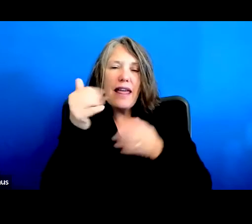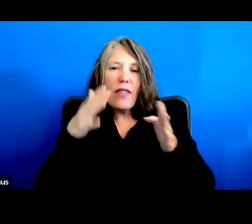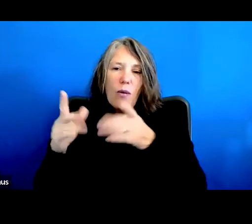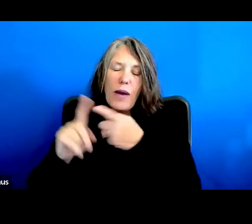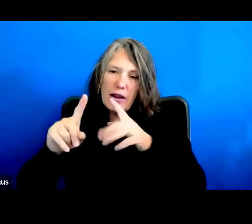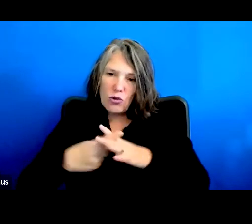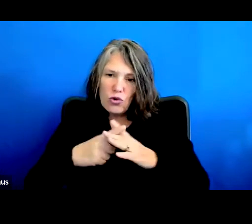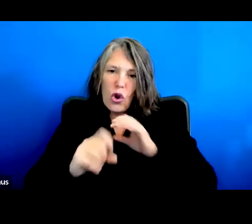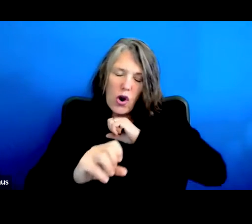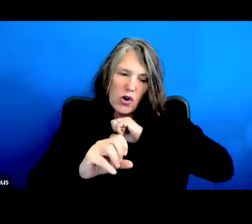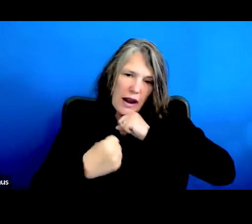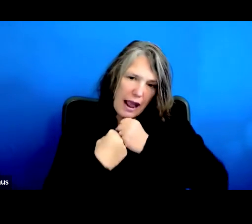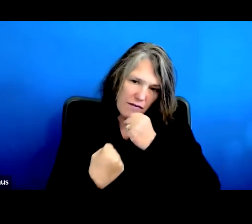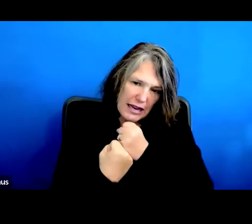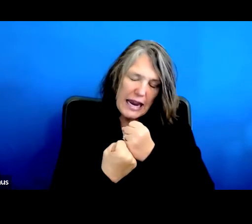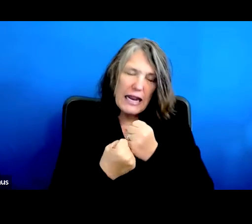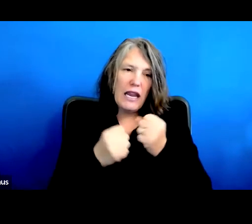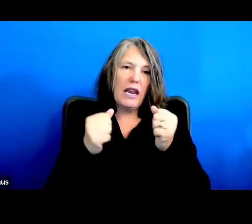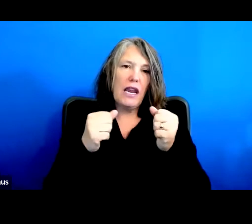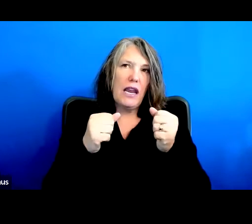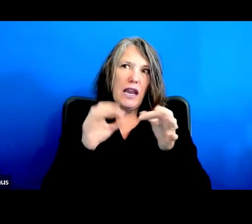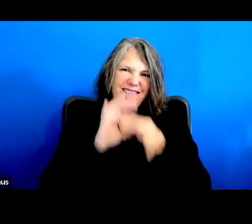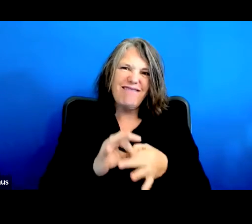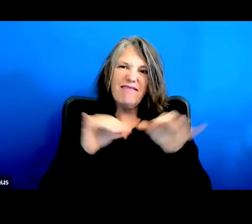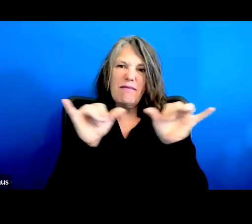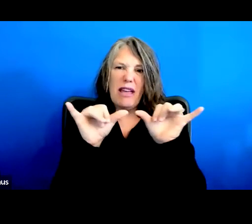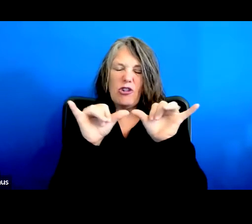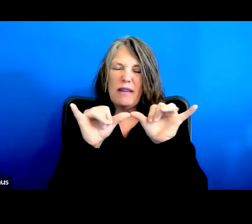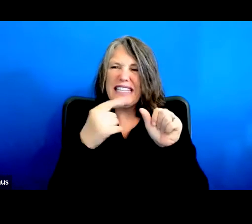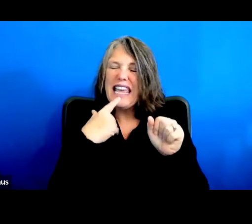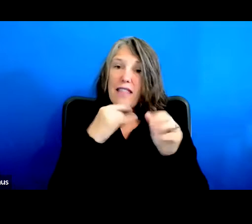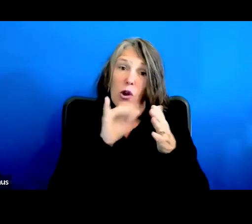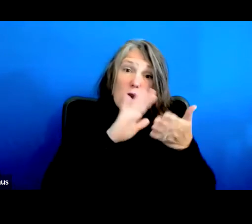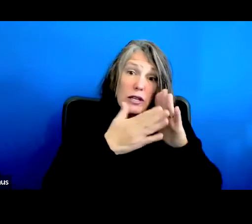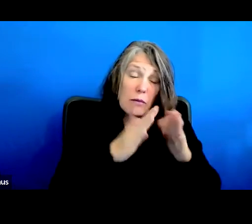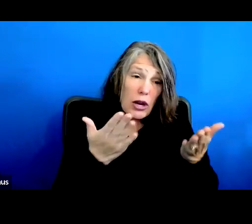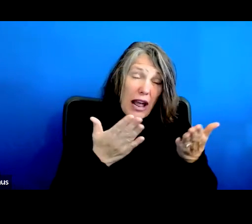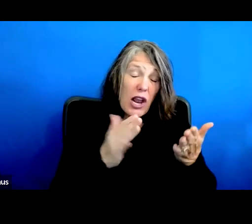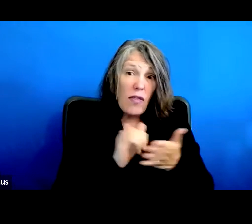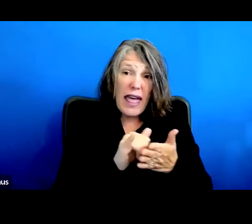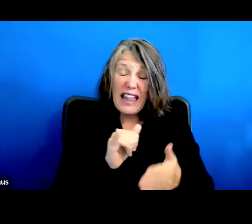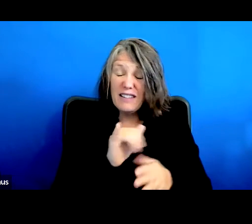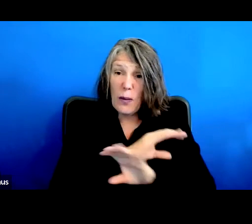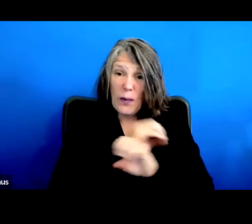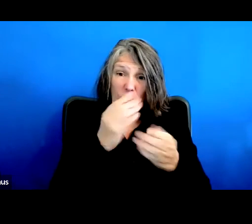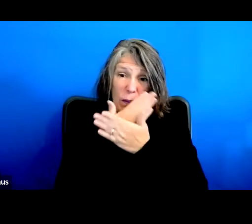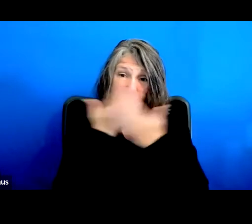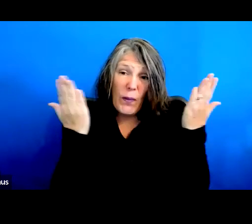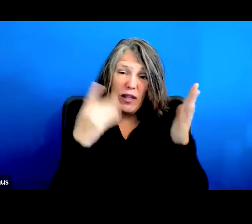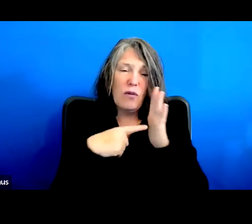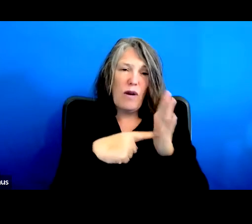start advocating around measurements and saying there is a community out here that is completely unrepresented,